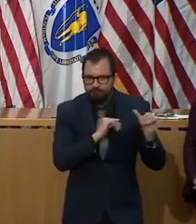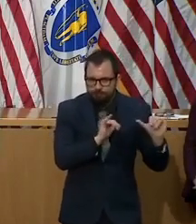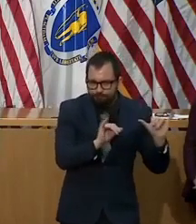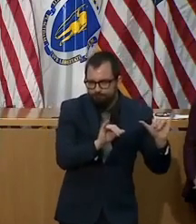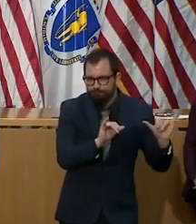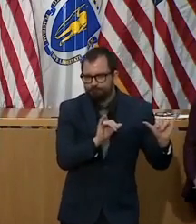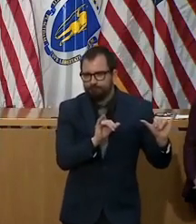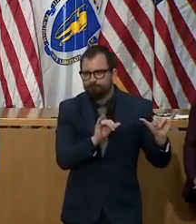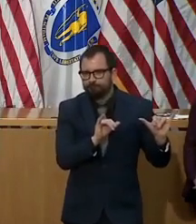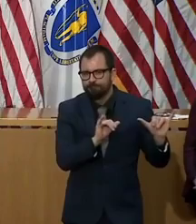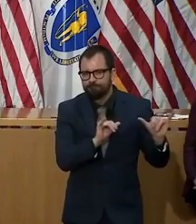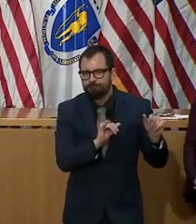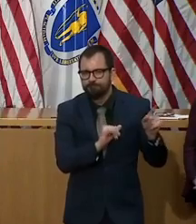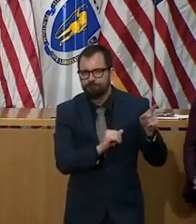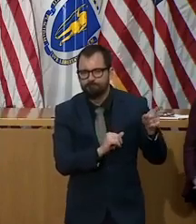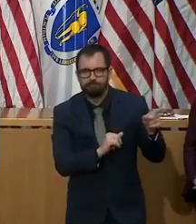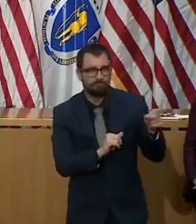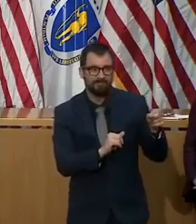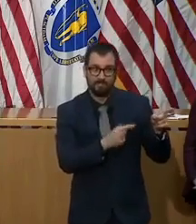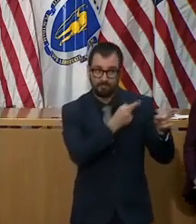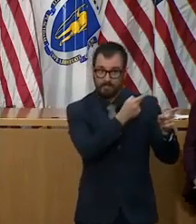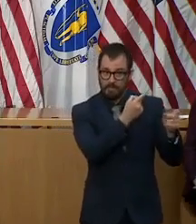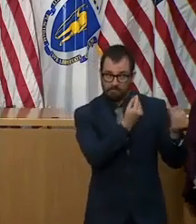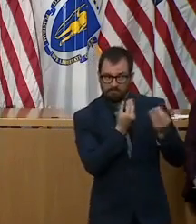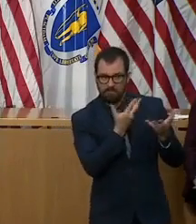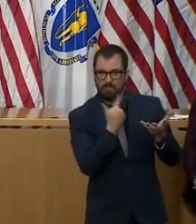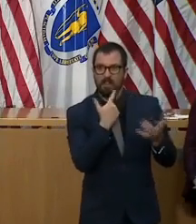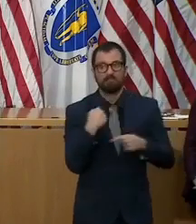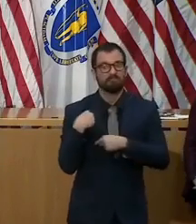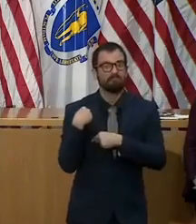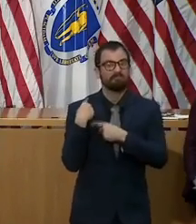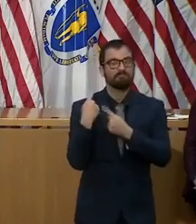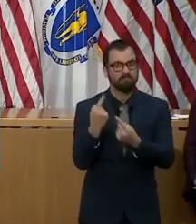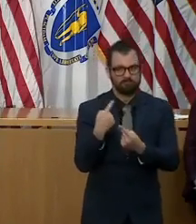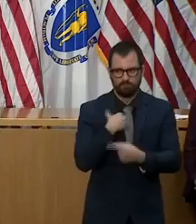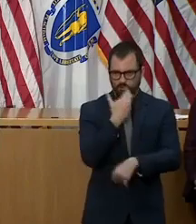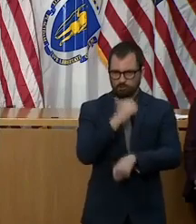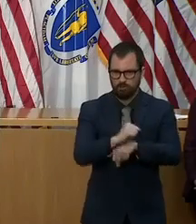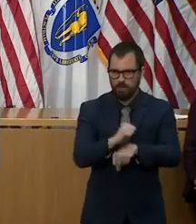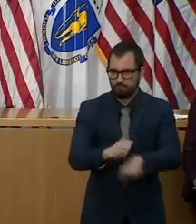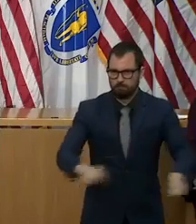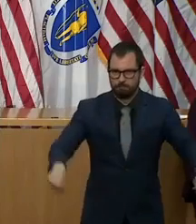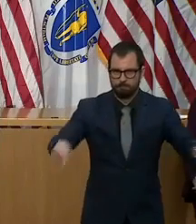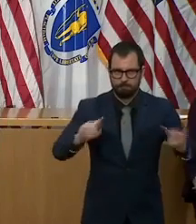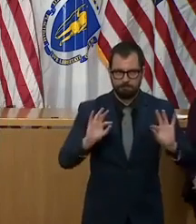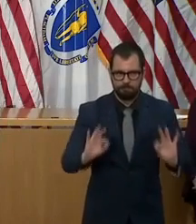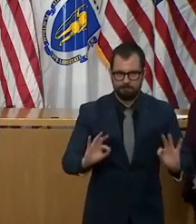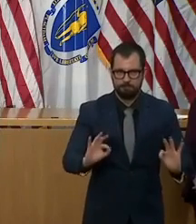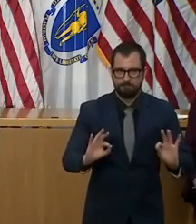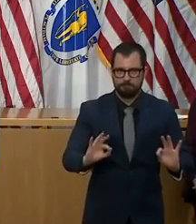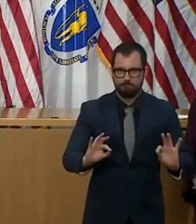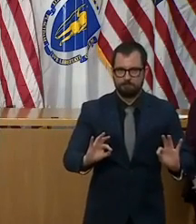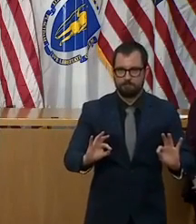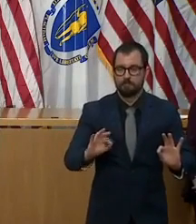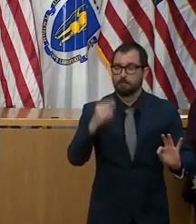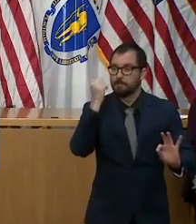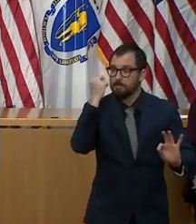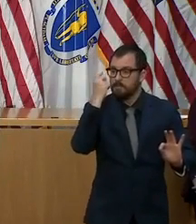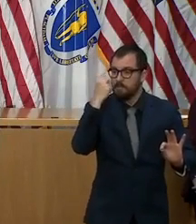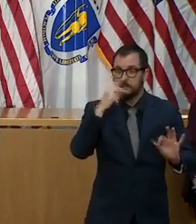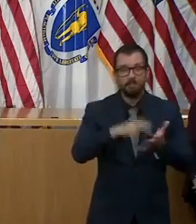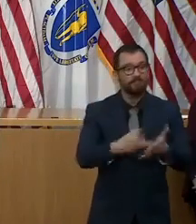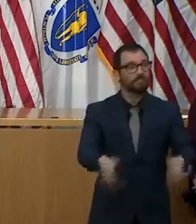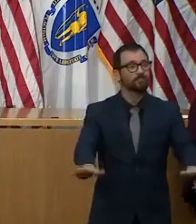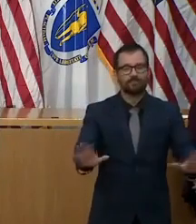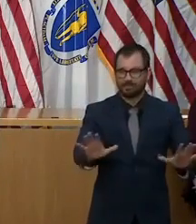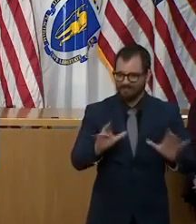facts on the ground, these mechanisms all need to remain in place so we can soon do better than just keep up and actually start to